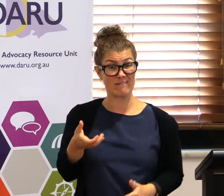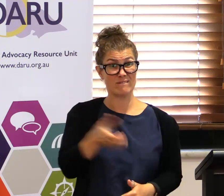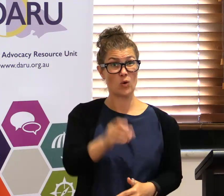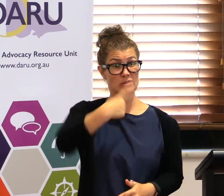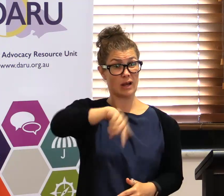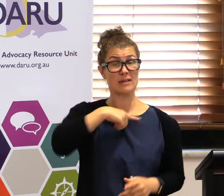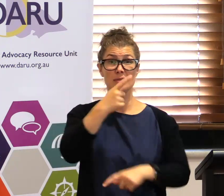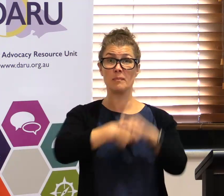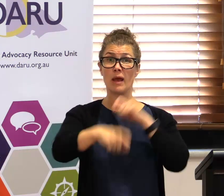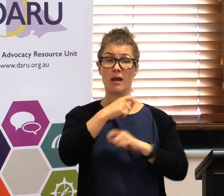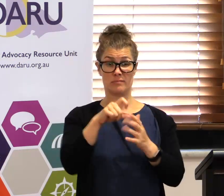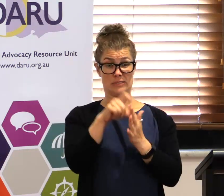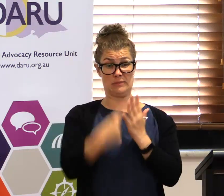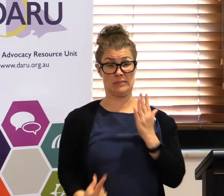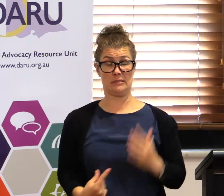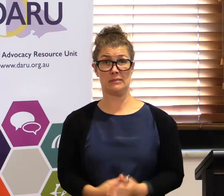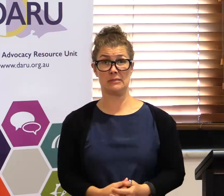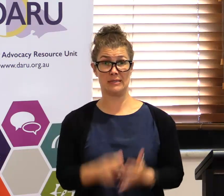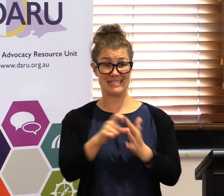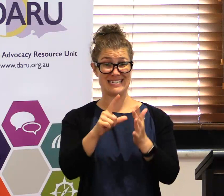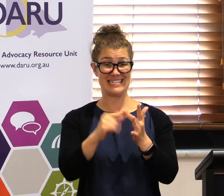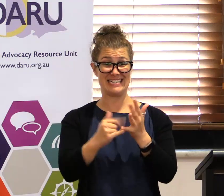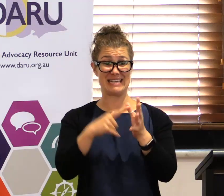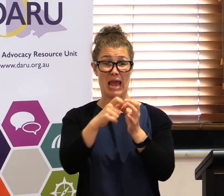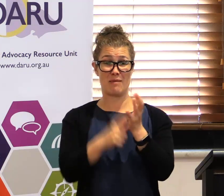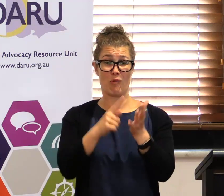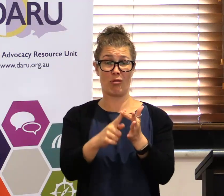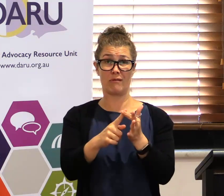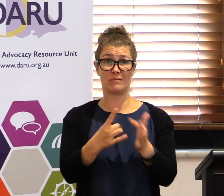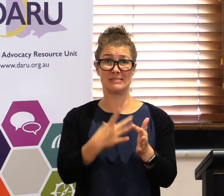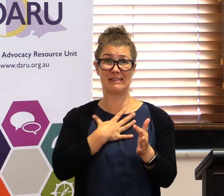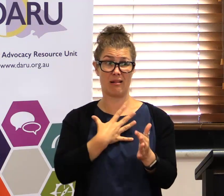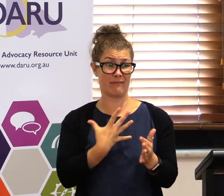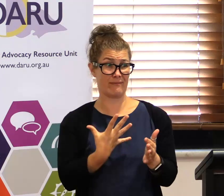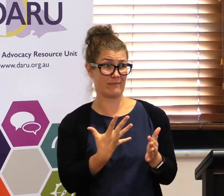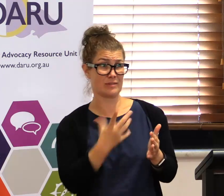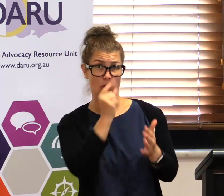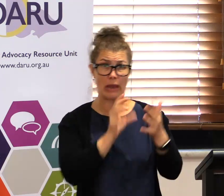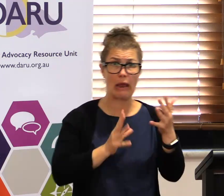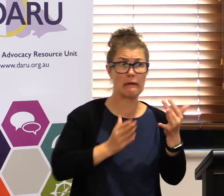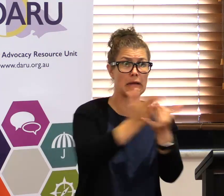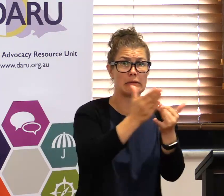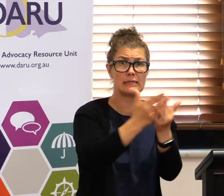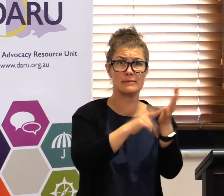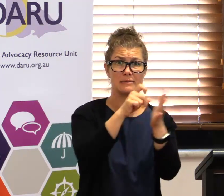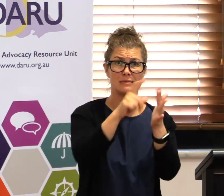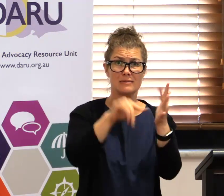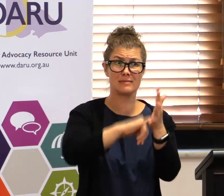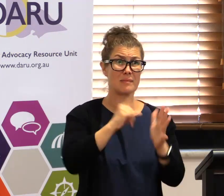disable ourselves, because it's actually against our culture and our belief system. So I hope I got you there in the end.